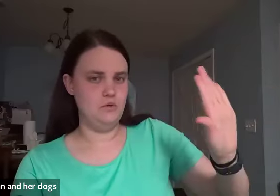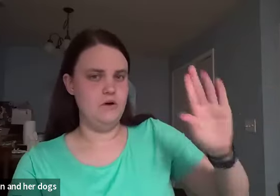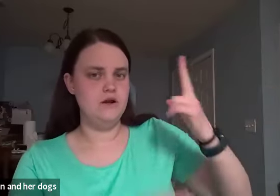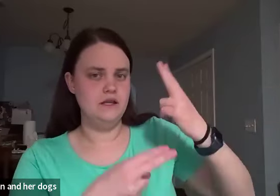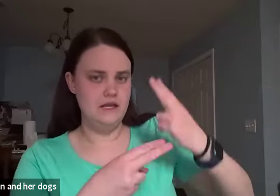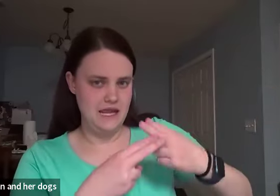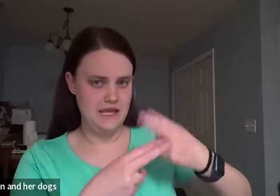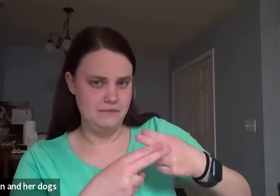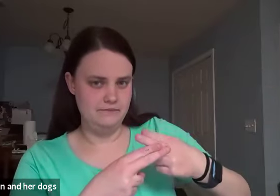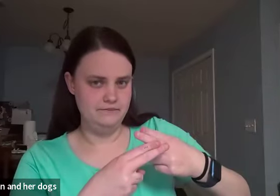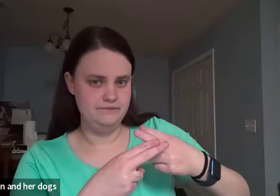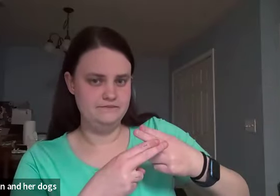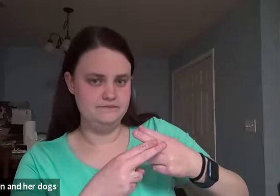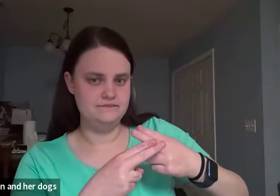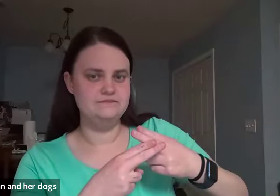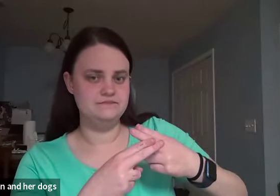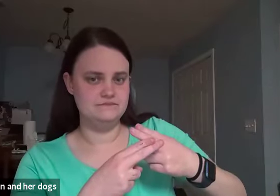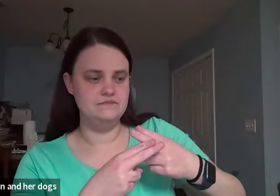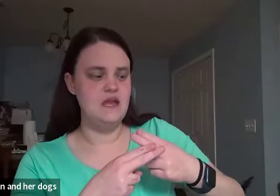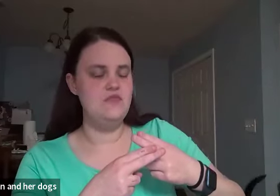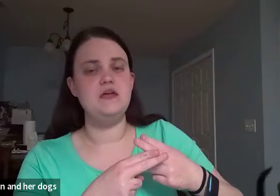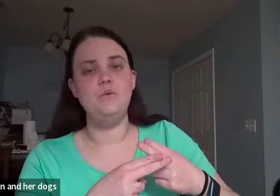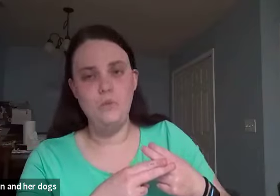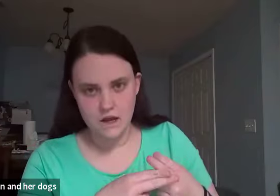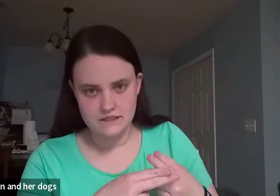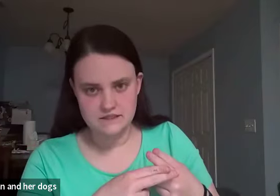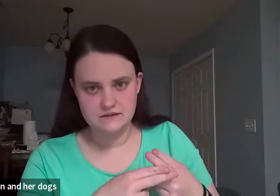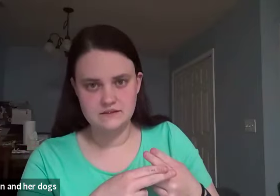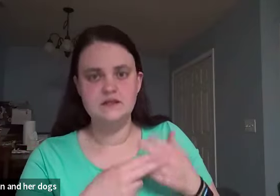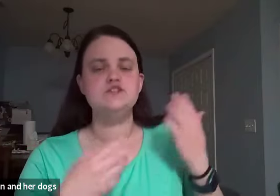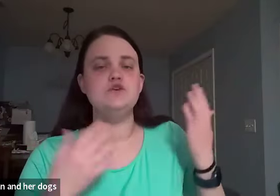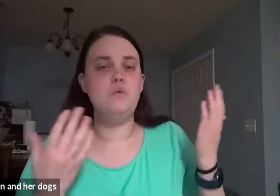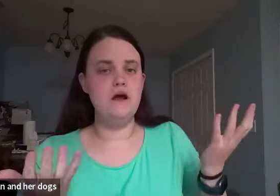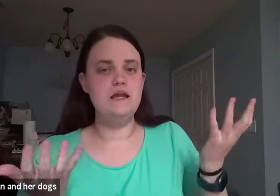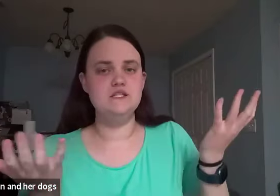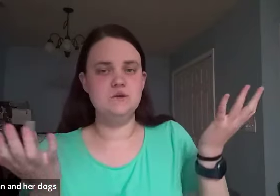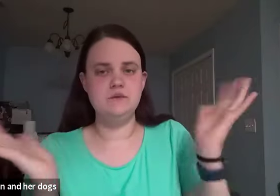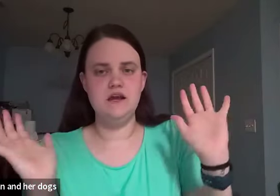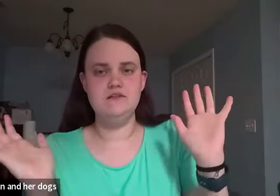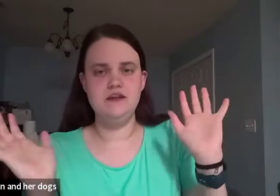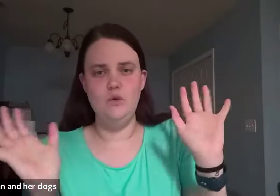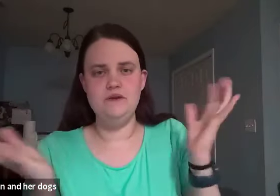you would go your name, and then what? So what is going to be kind of like